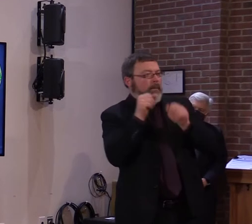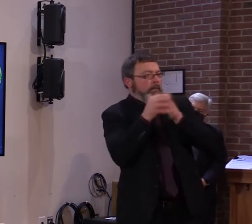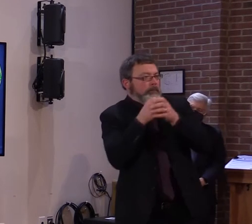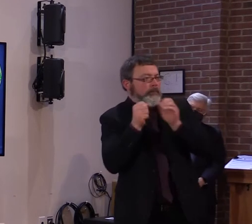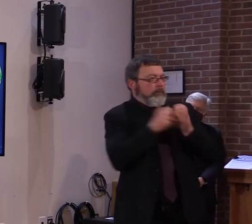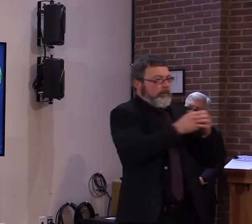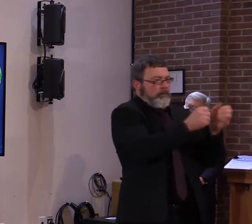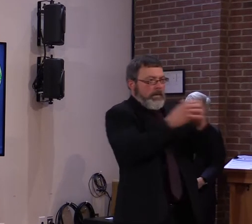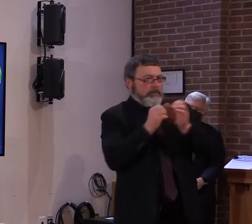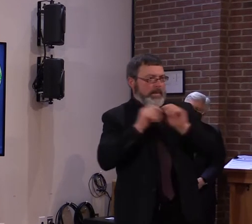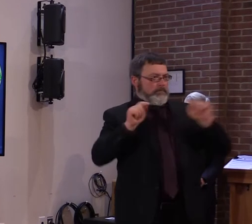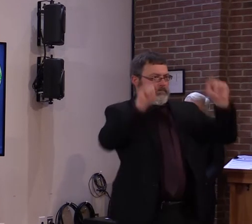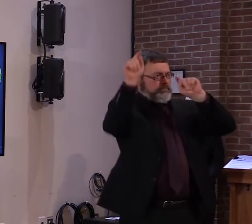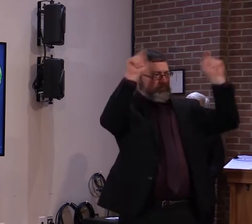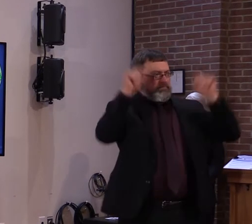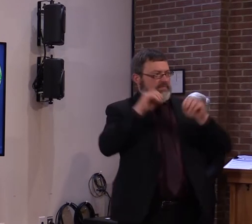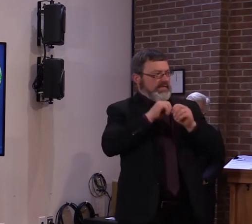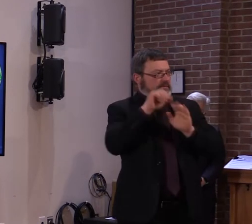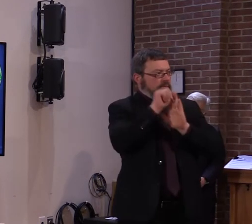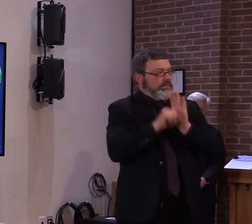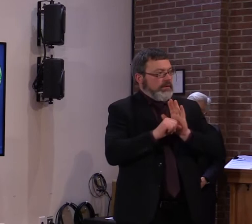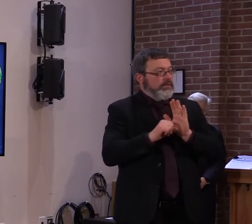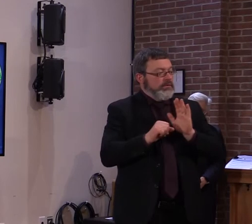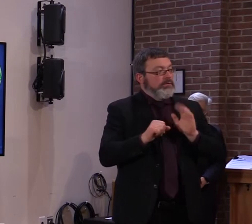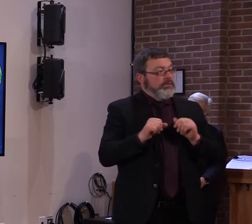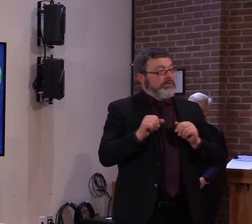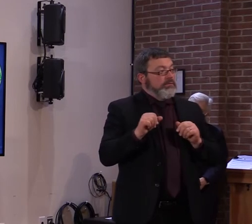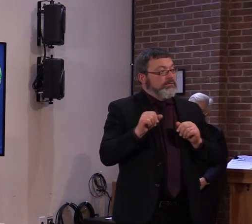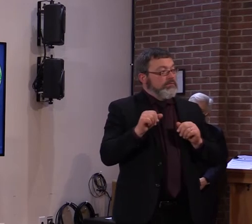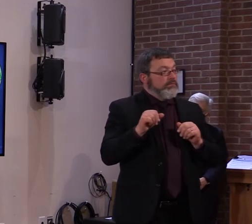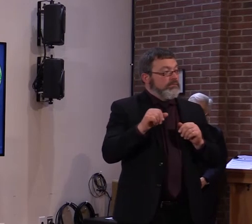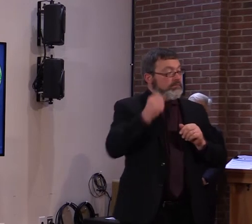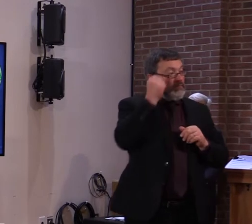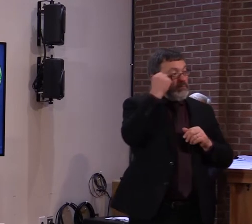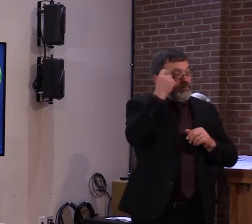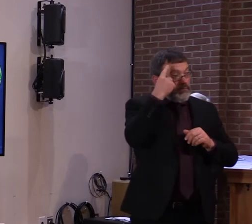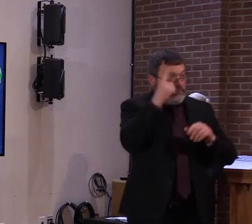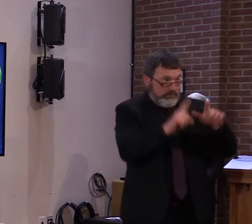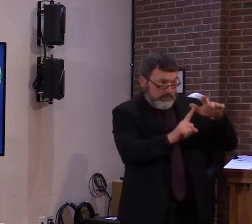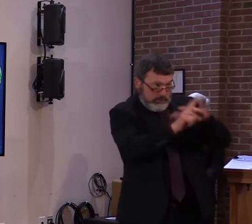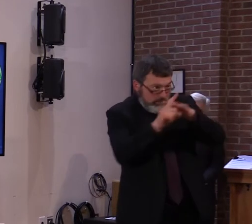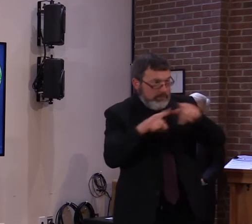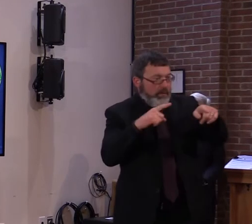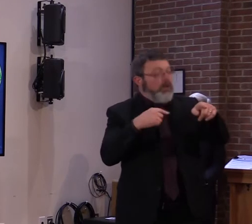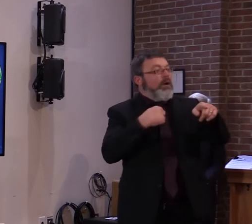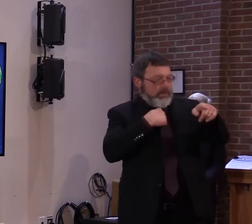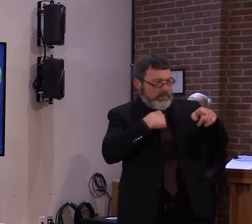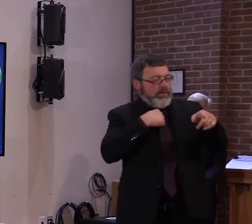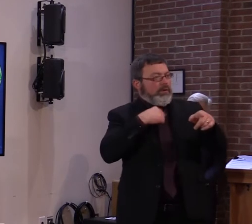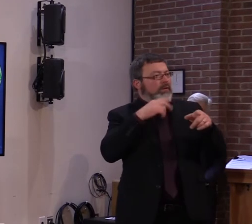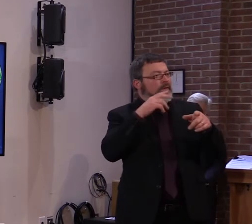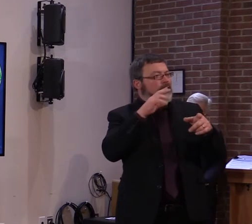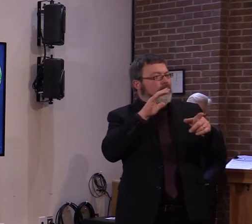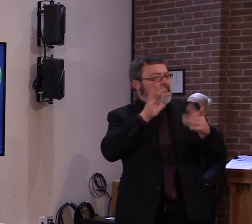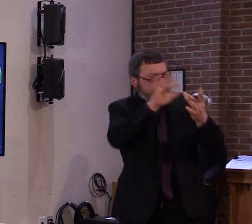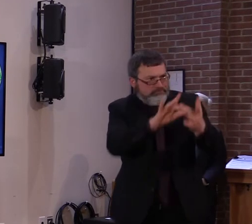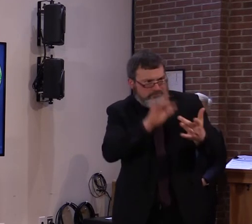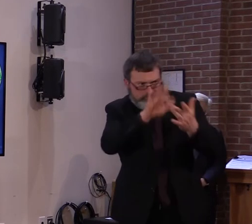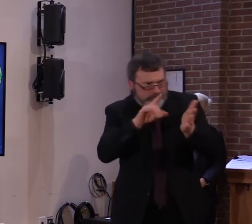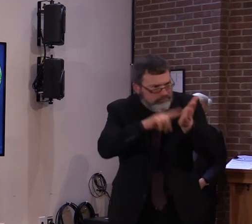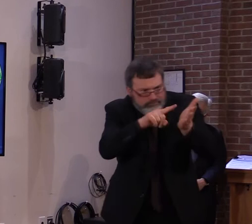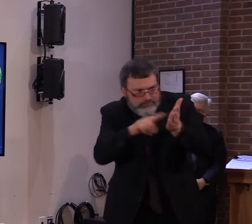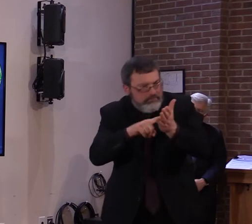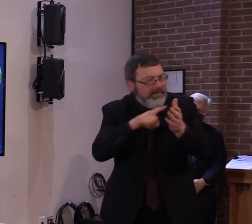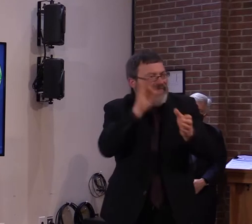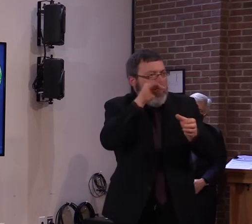the facility above and beyond notifying the contacts. Most of the time, these situations involve a